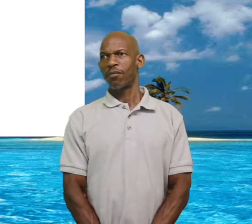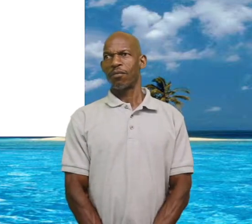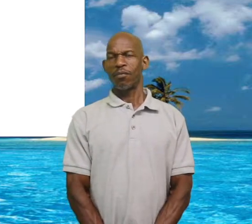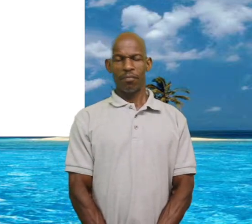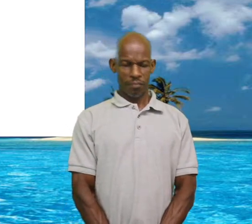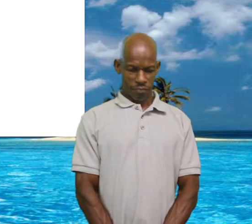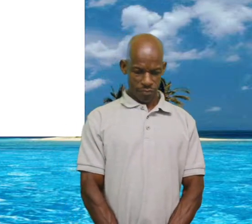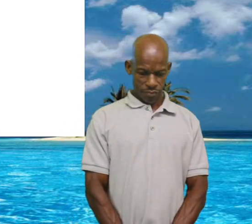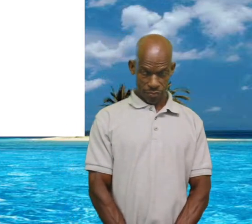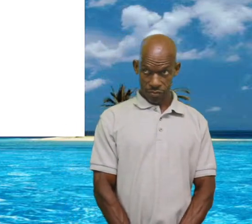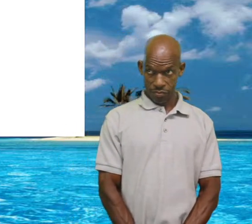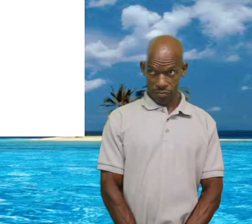Just a minute.